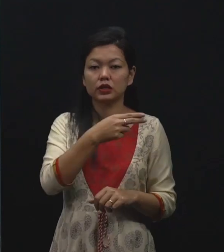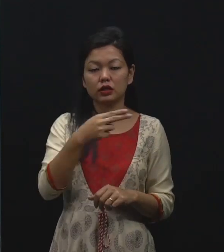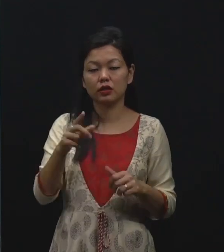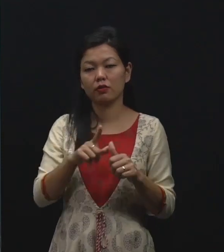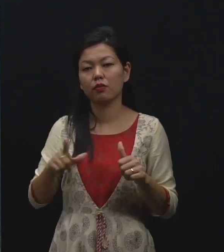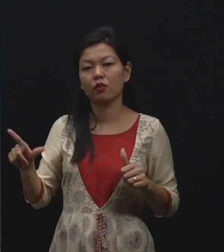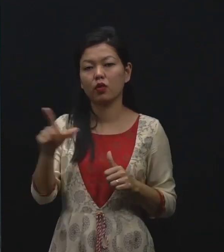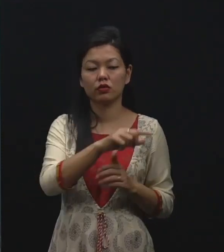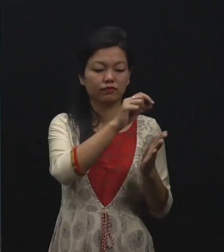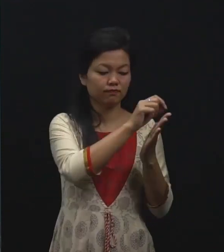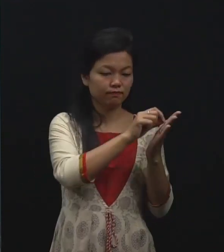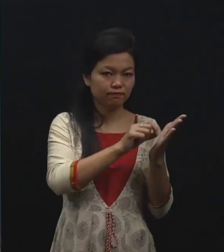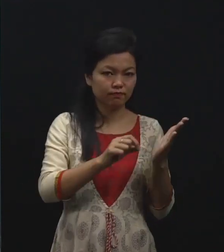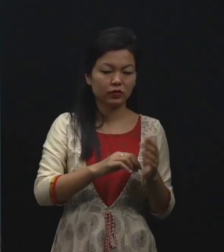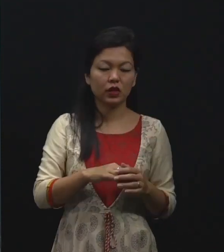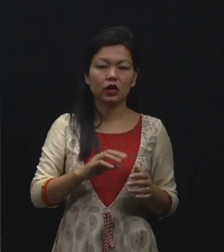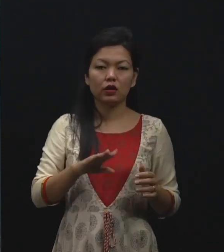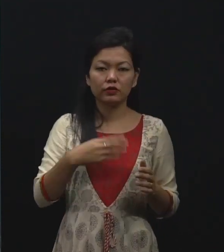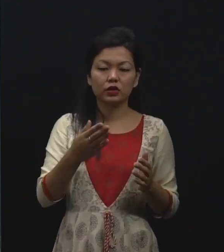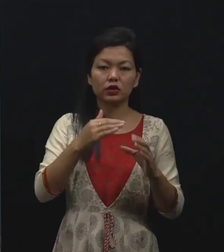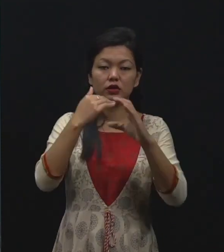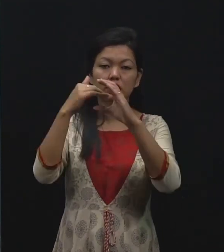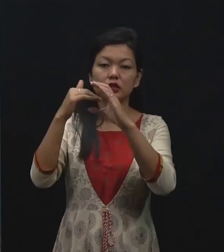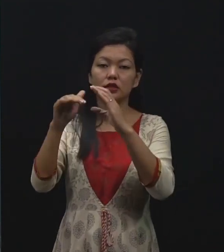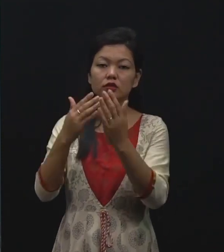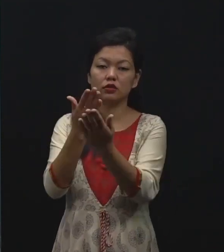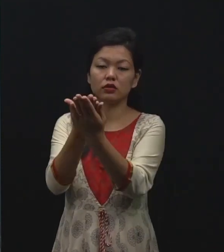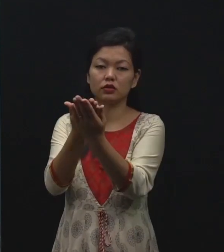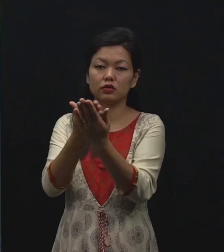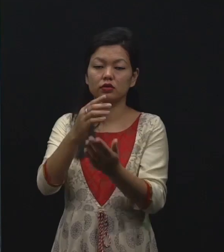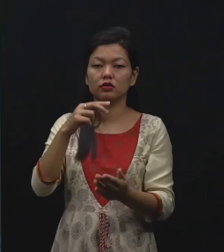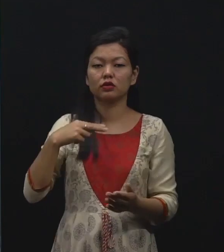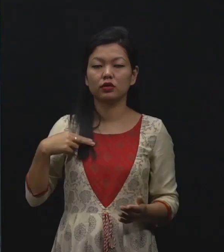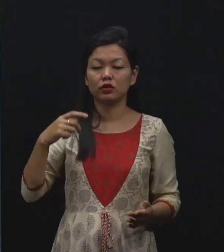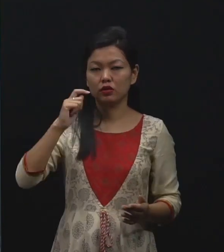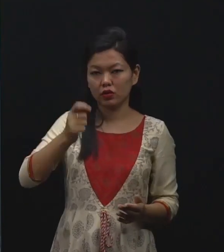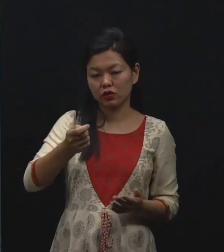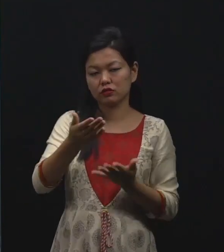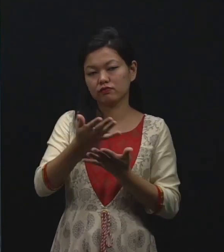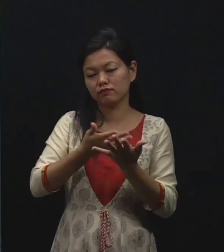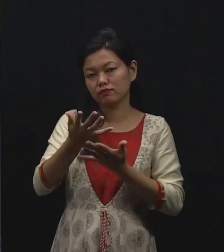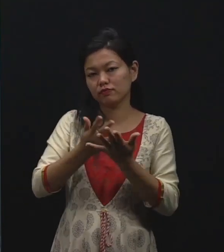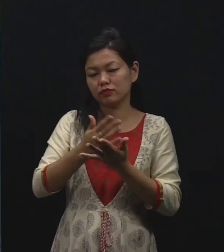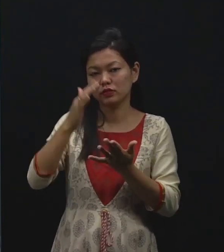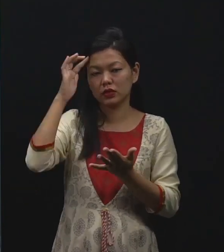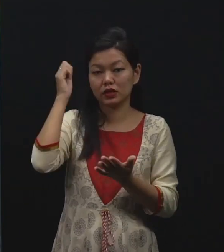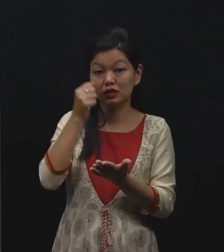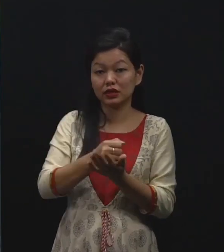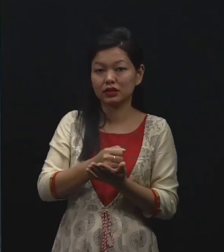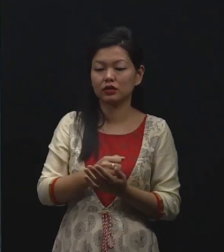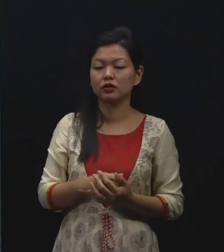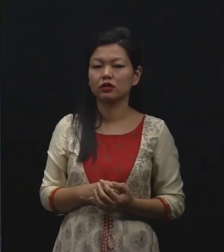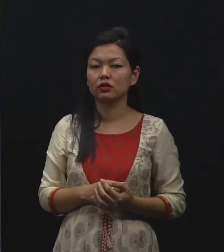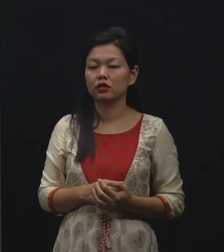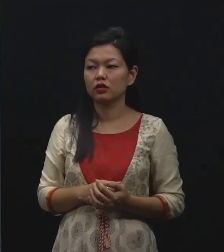the court if they are found guilty, okay? Then the role of the public prosecutor, here what they will do, they will take the case,